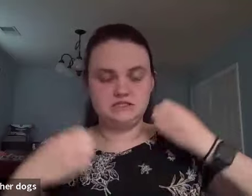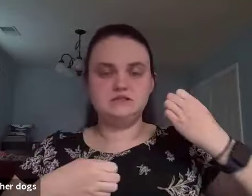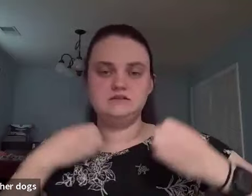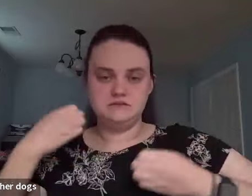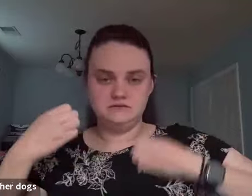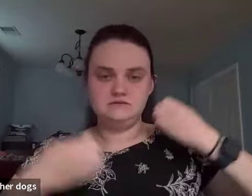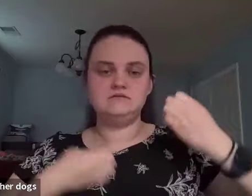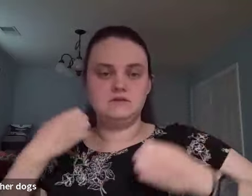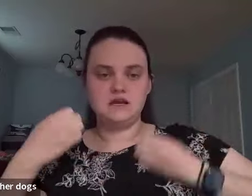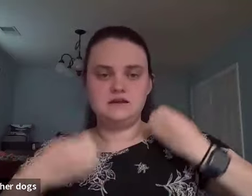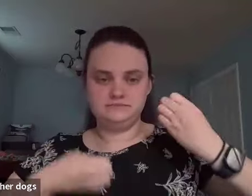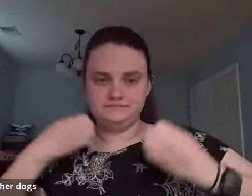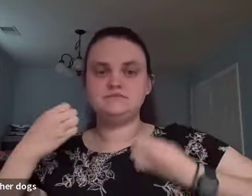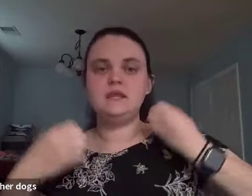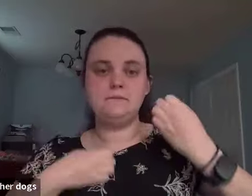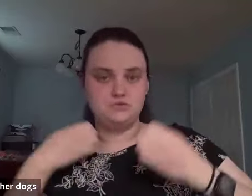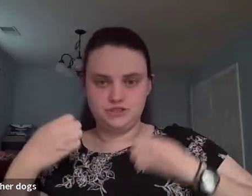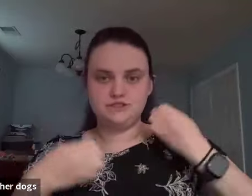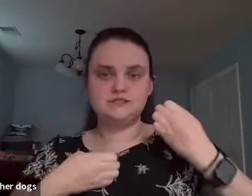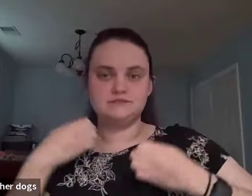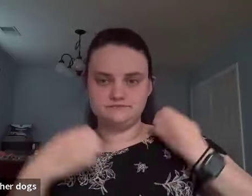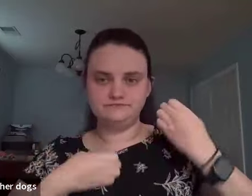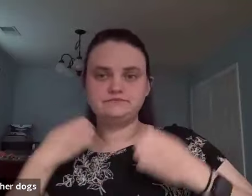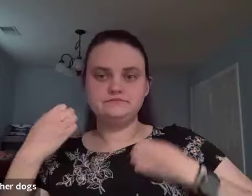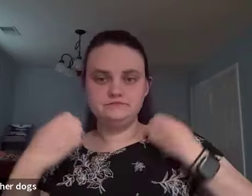Emotions. Okay. Emotions.